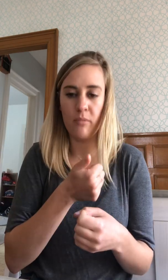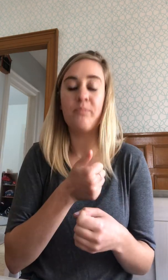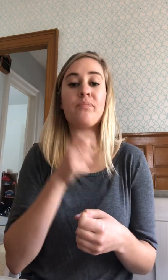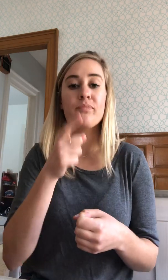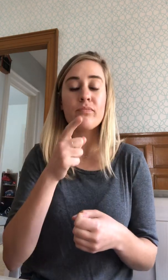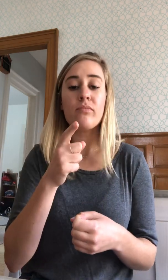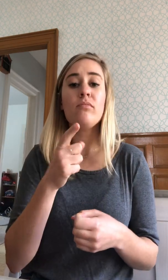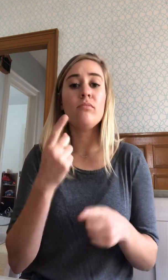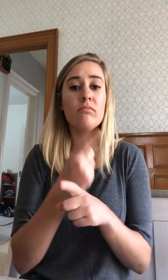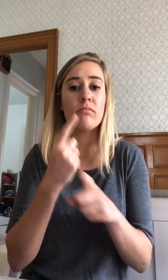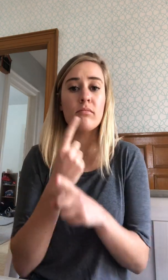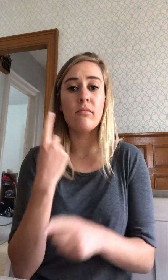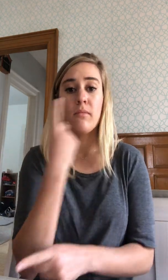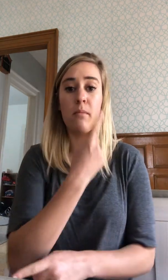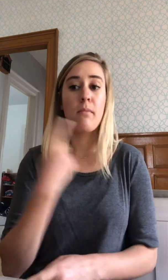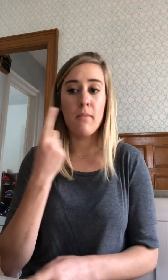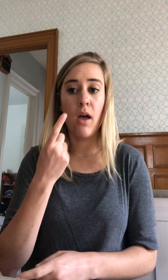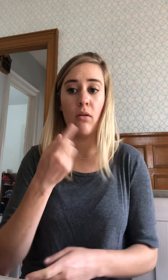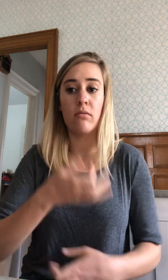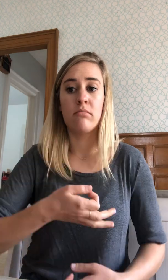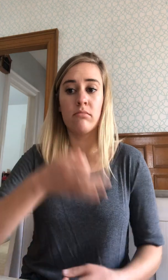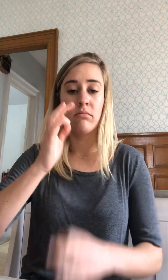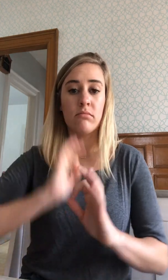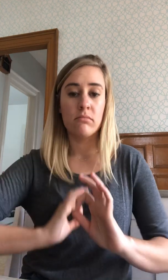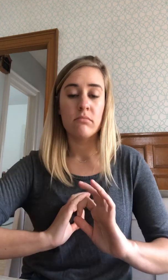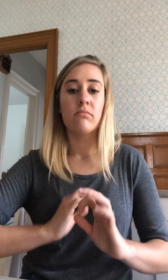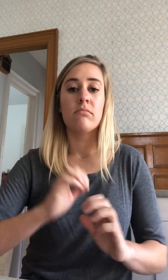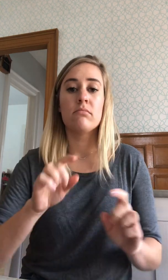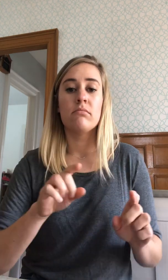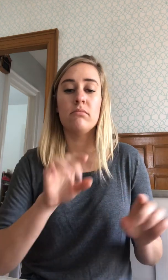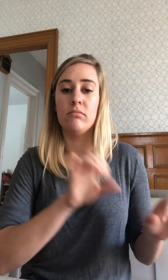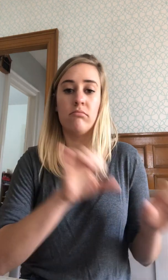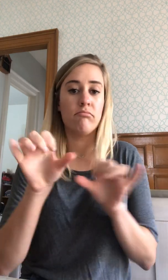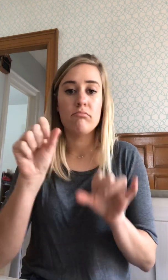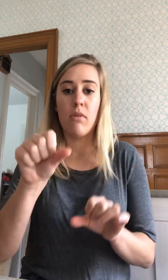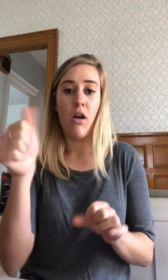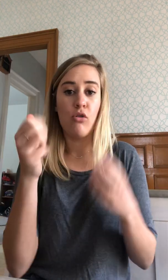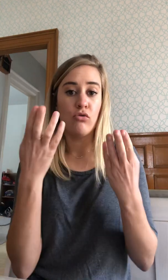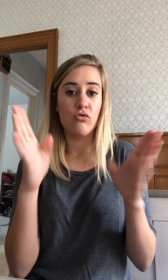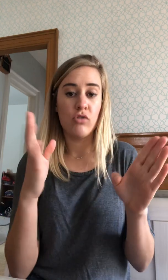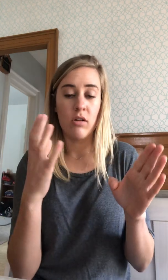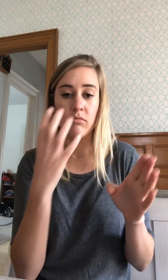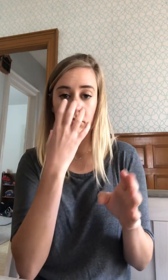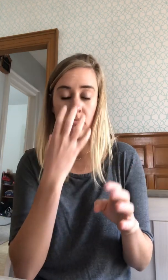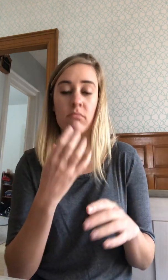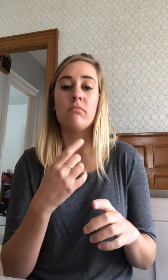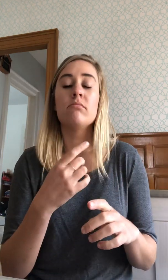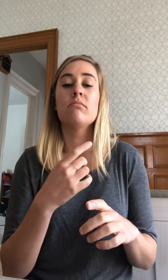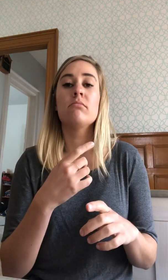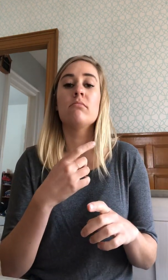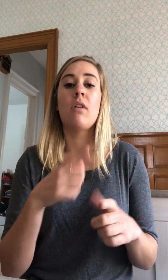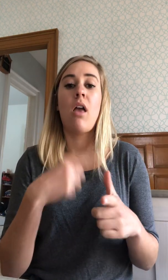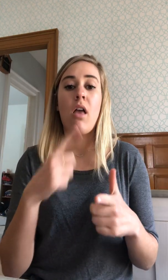as with any other type of general anesthetic. And then we make an incision in the anterior part of the